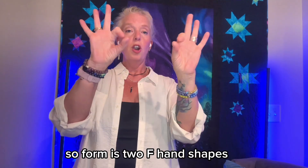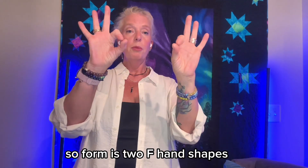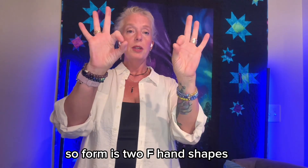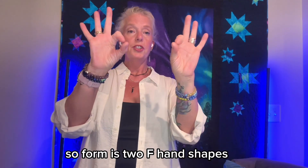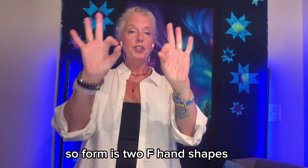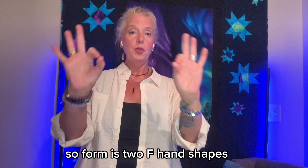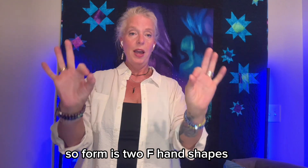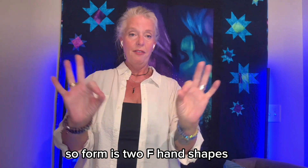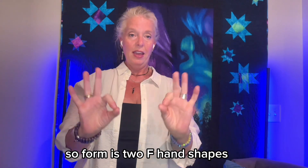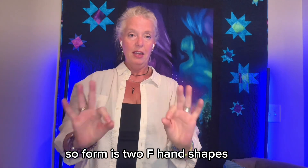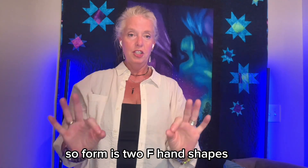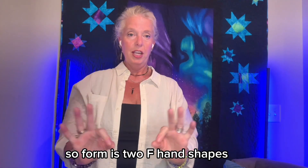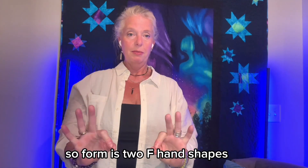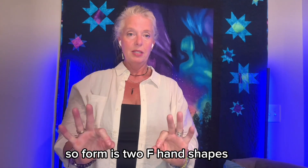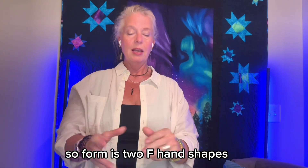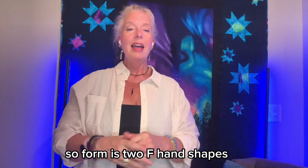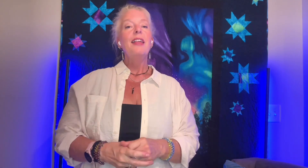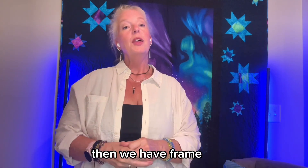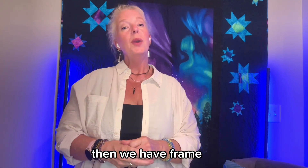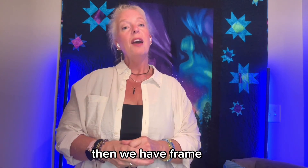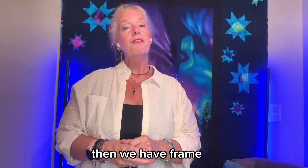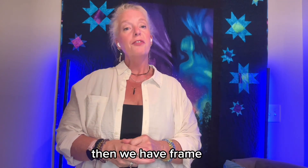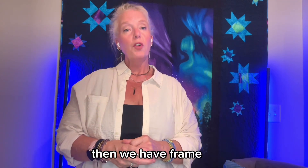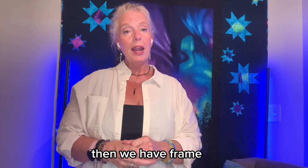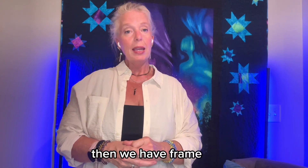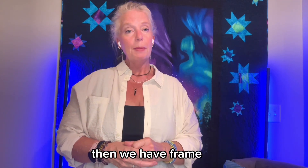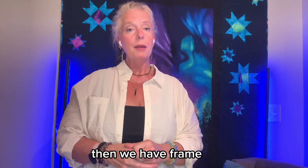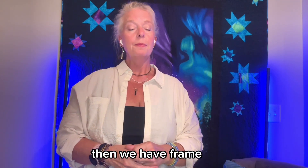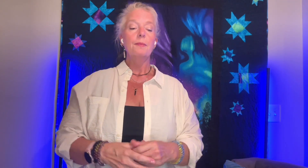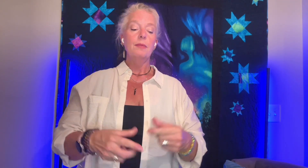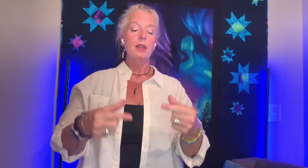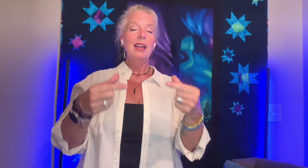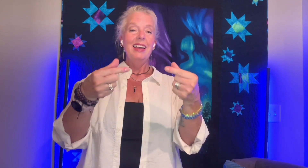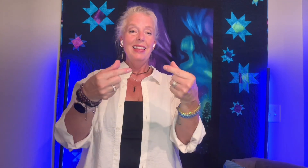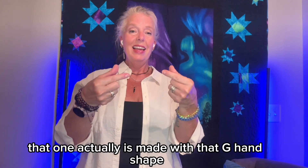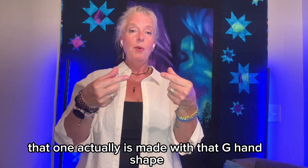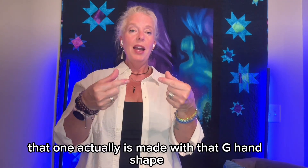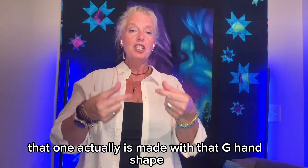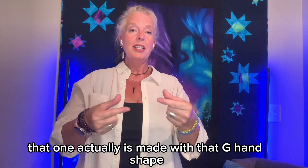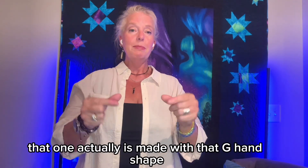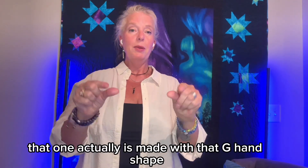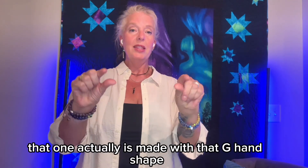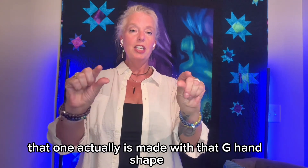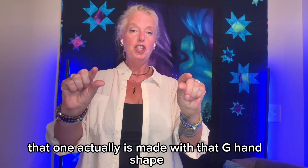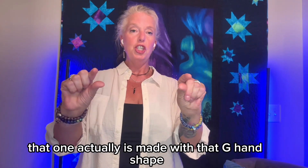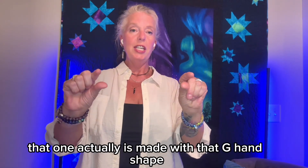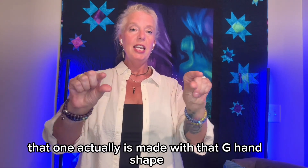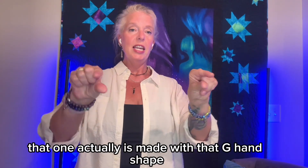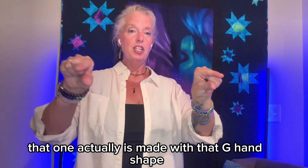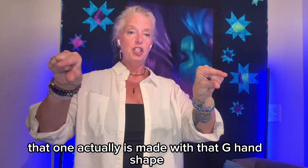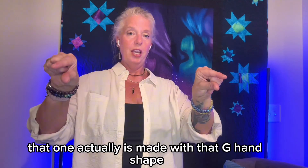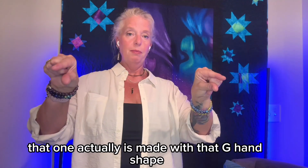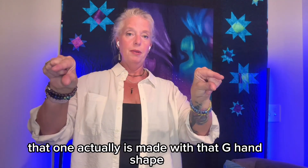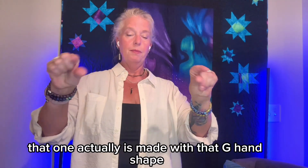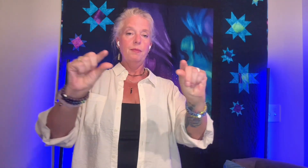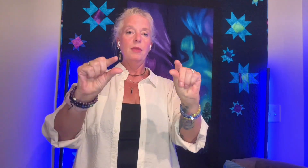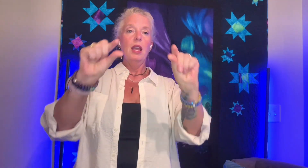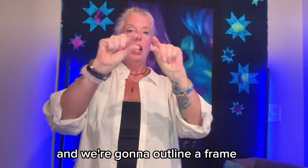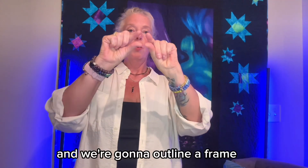form is two F hand shapes. Then we have frame. That one actually is made with that G hand shape and we're going